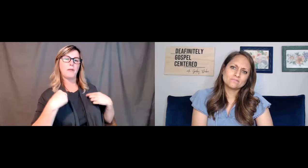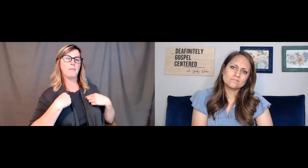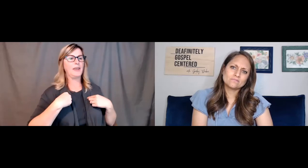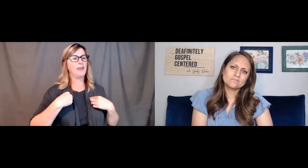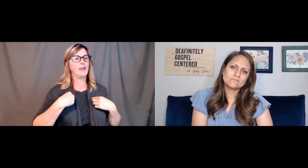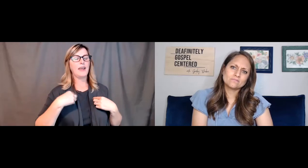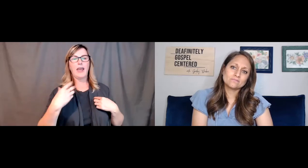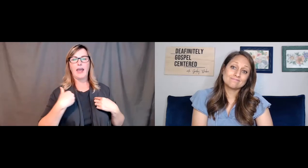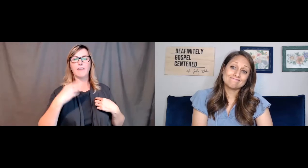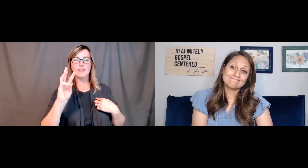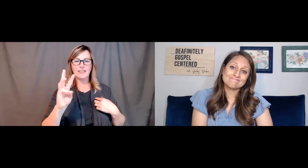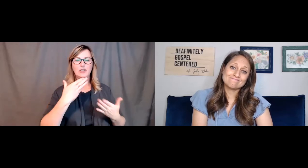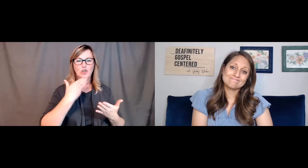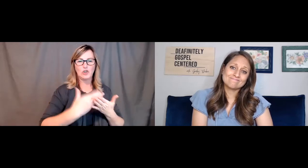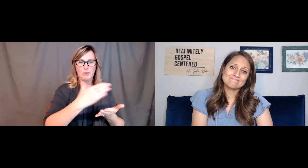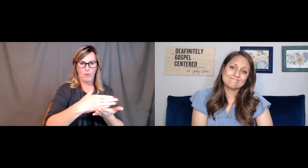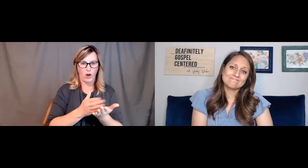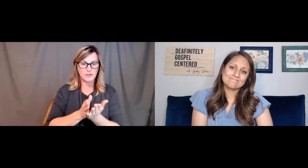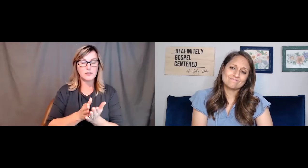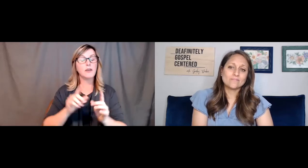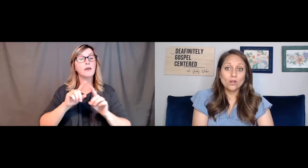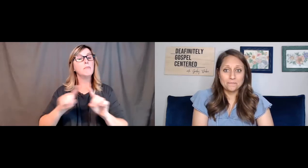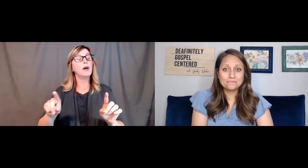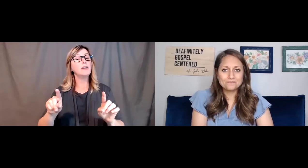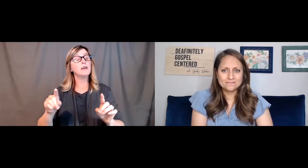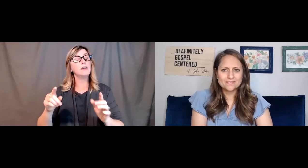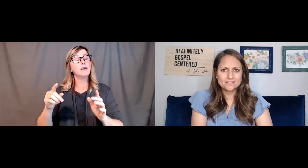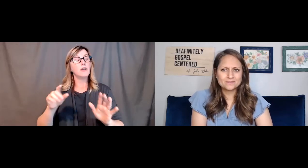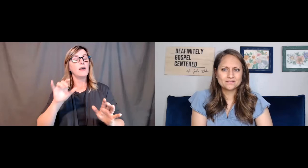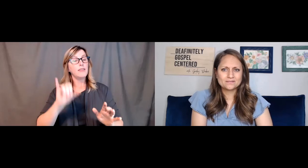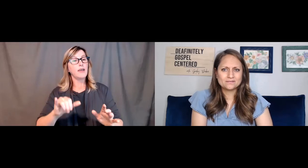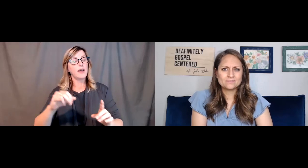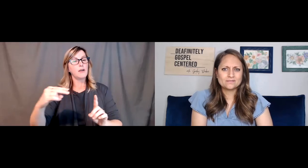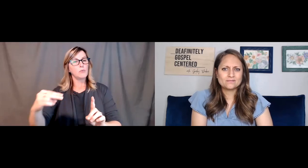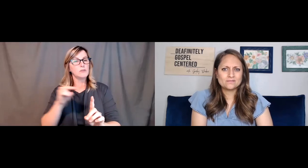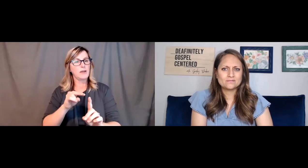Look at these other 6 parts, these other 6 pieces that are good.